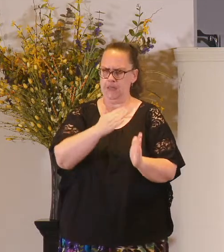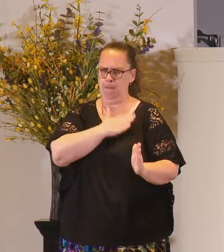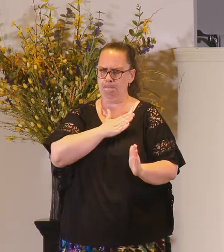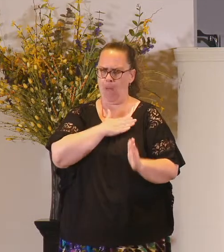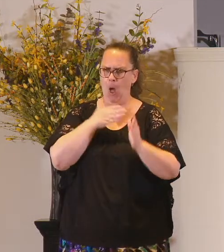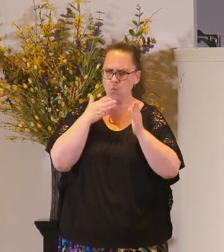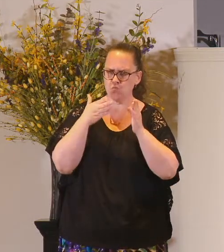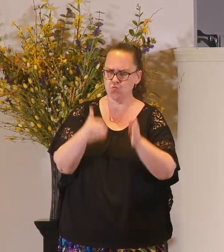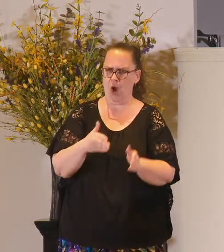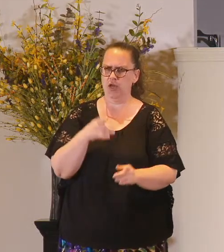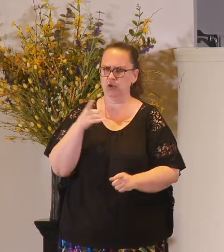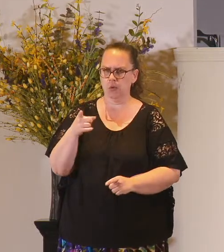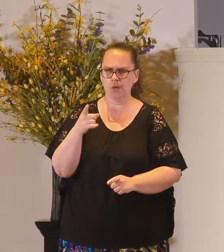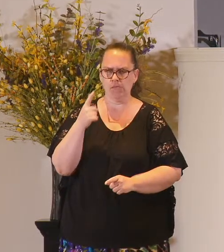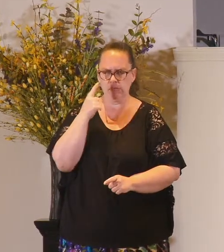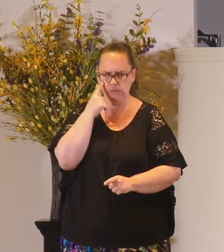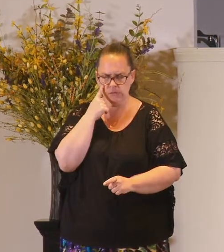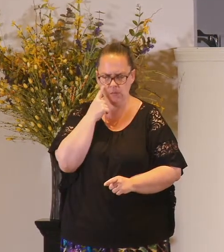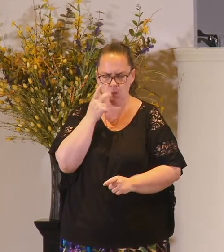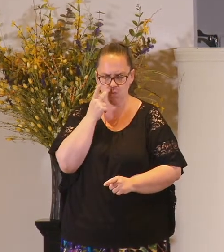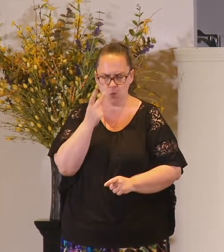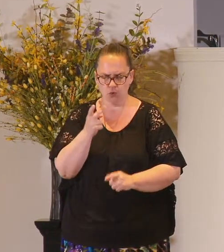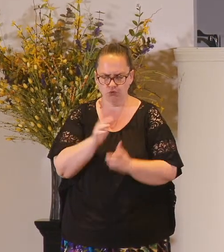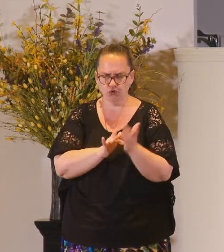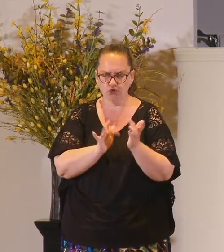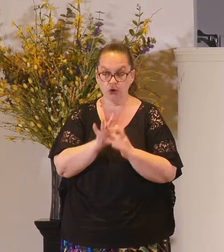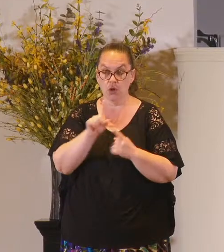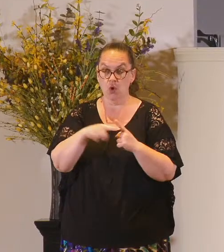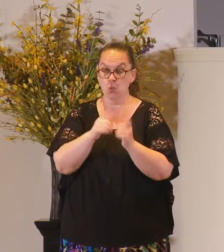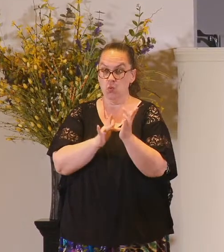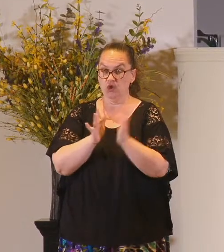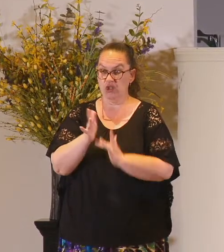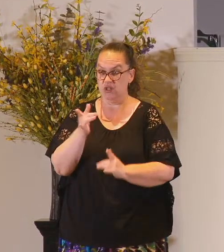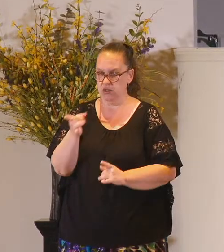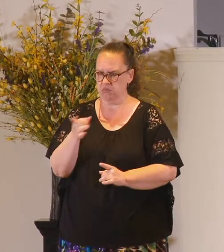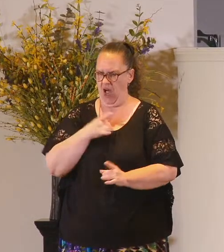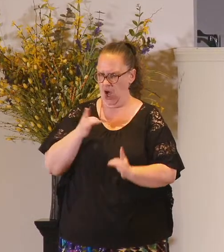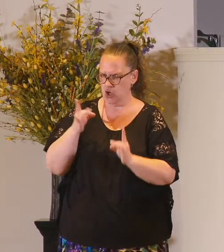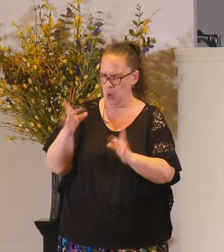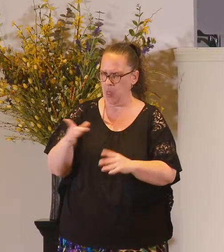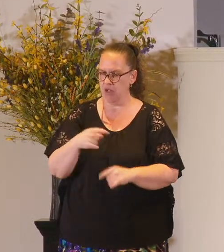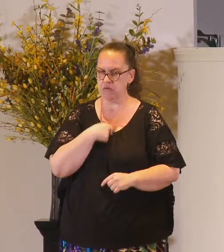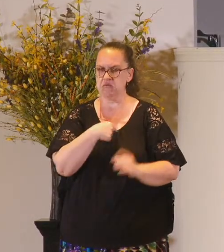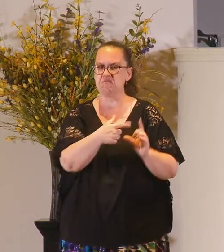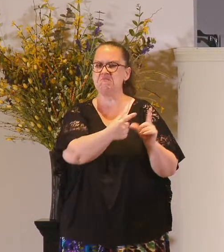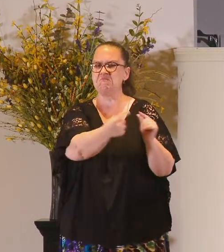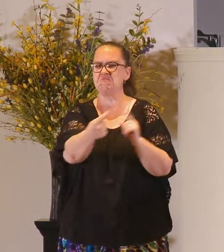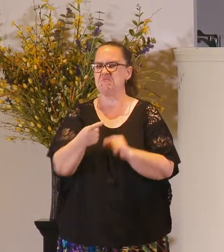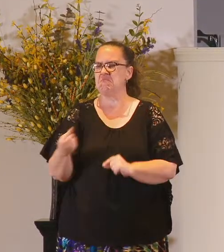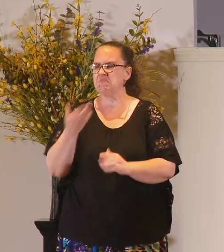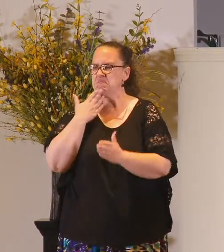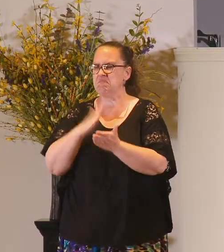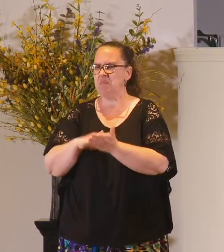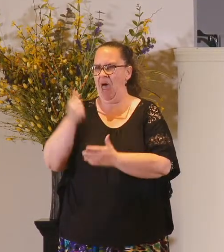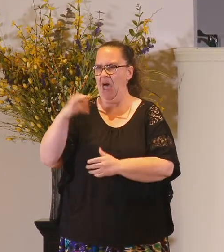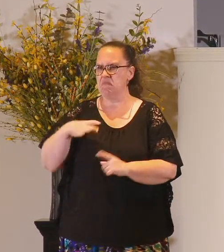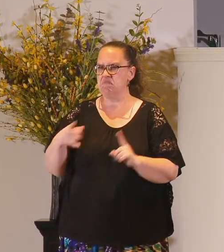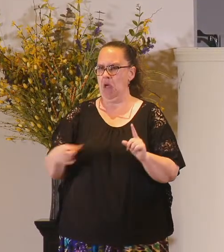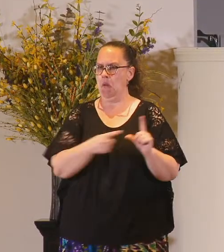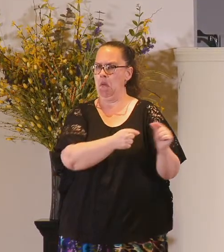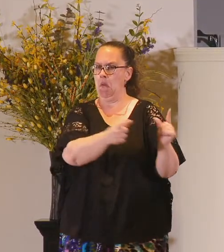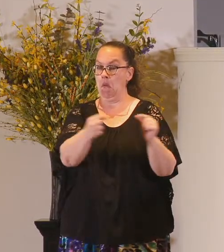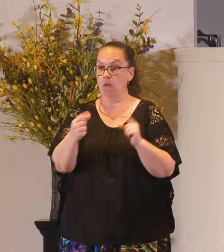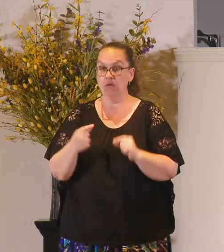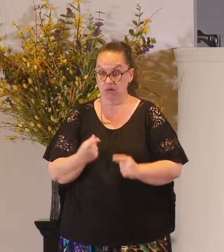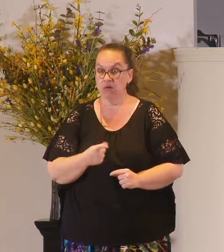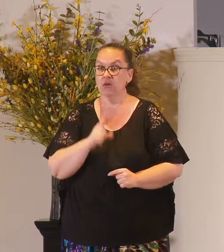and so they're keeping their eye on him. And when he does something they don't like, they spread the word. This guy's bad news. And in fact, they've gone